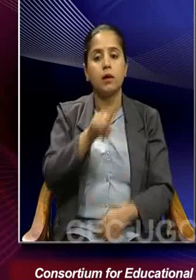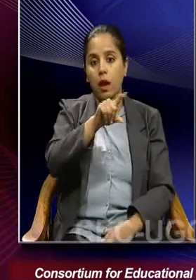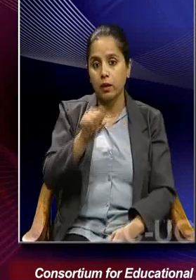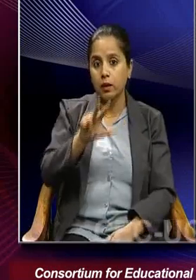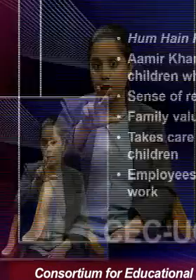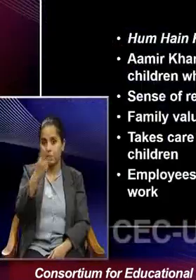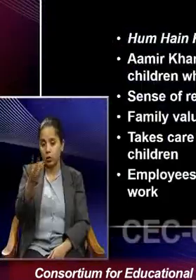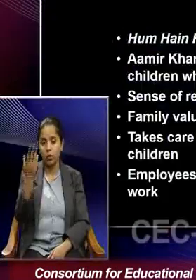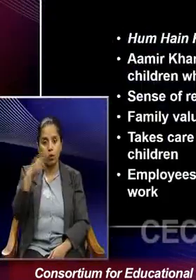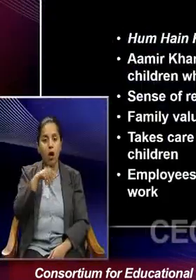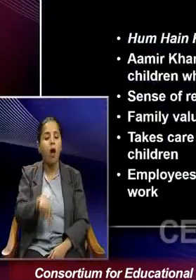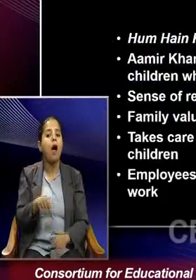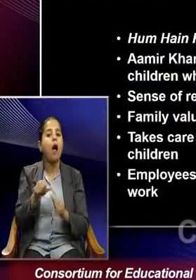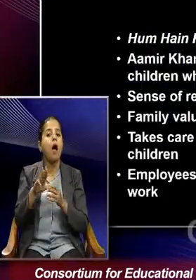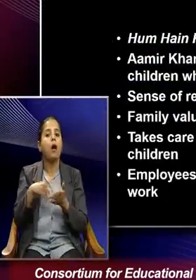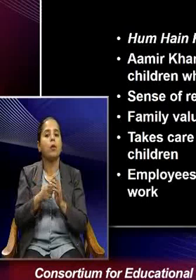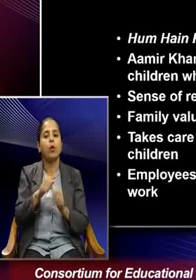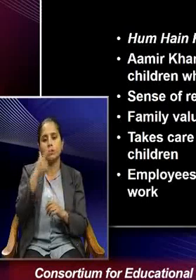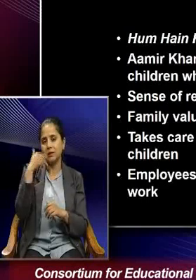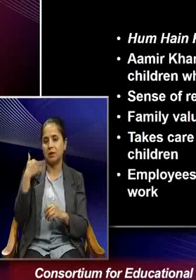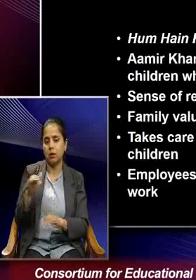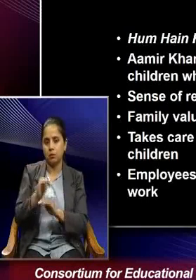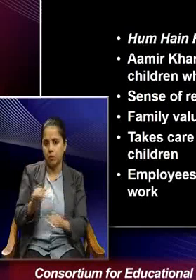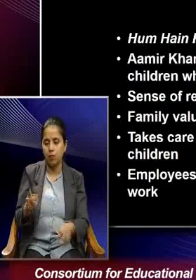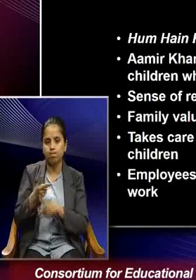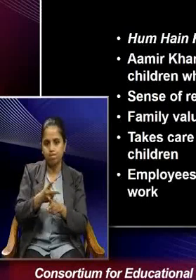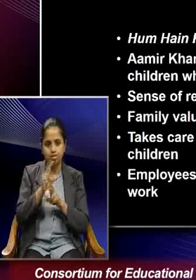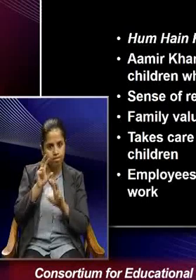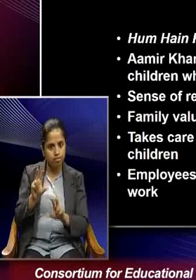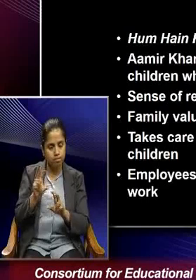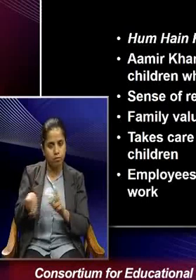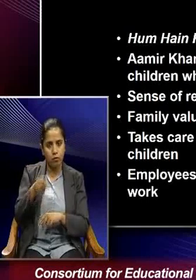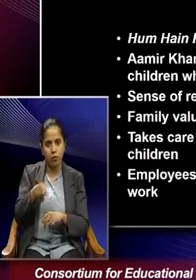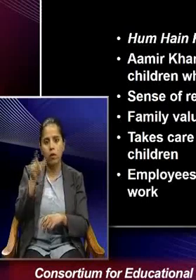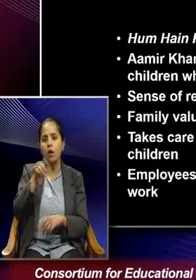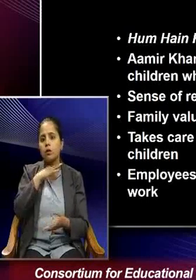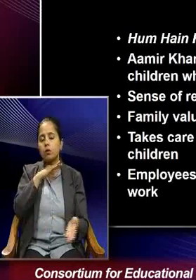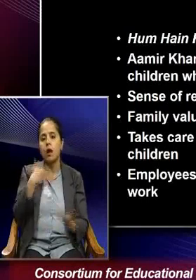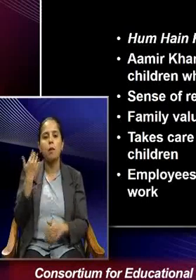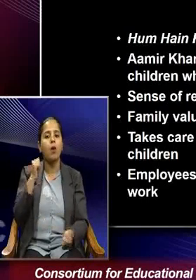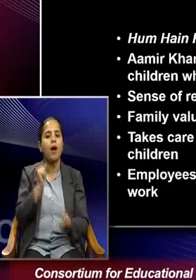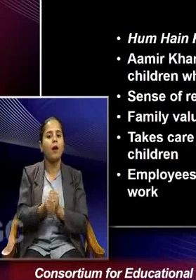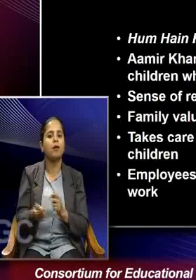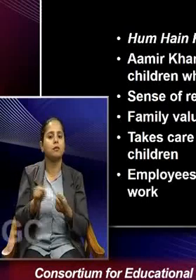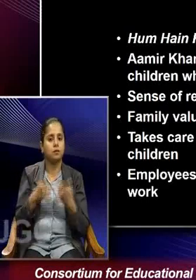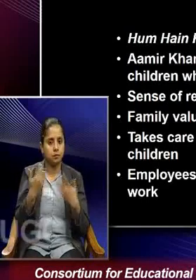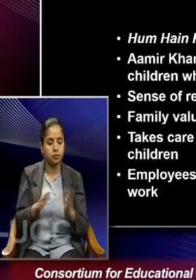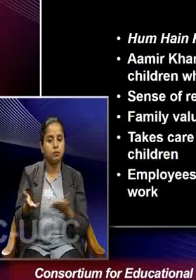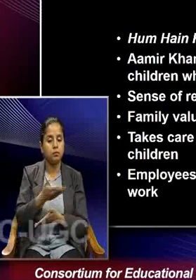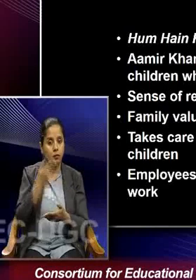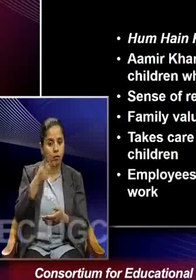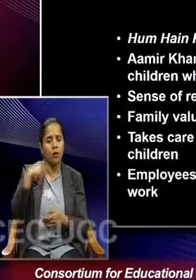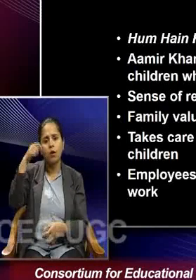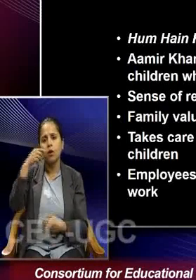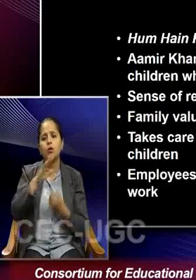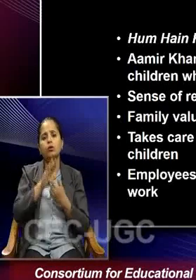Khan is taking care of his sister's children who had died in an accident. And this film